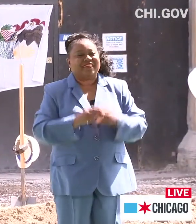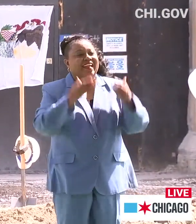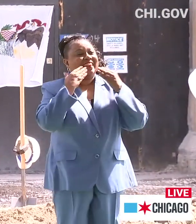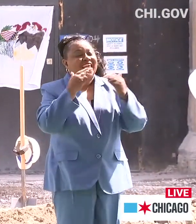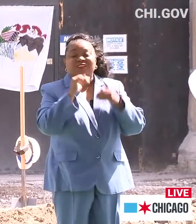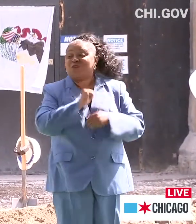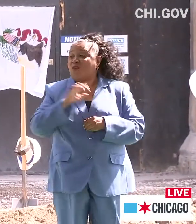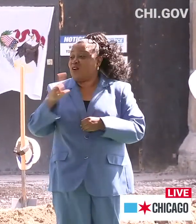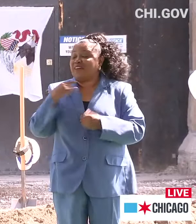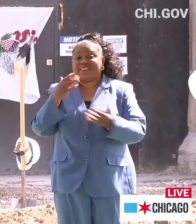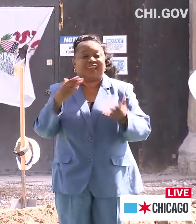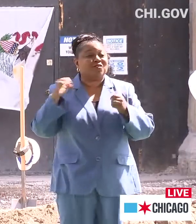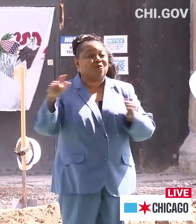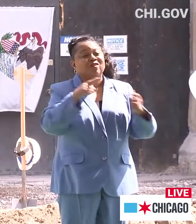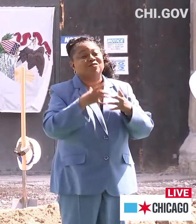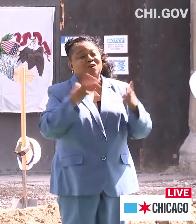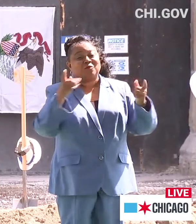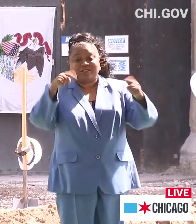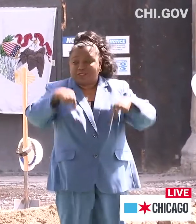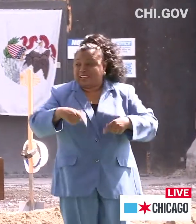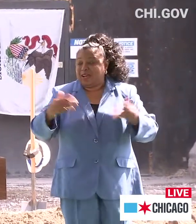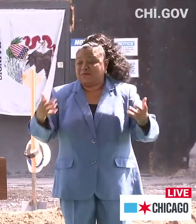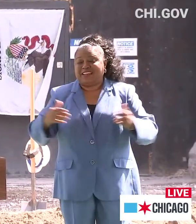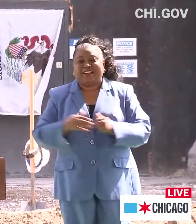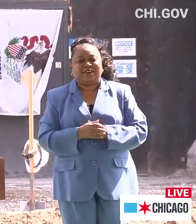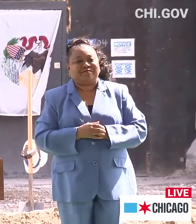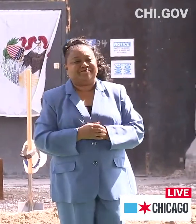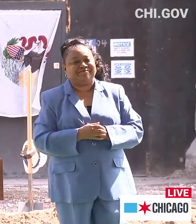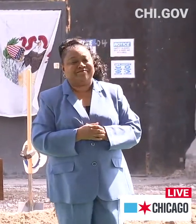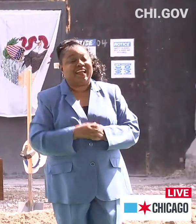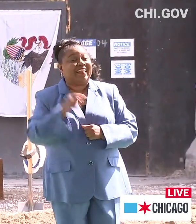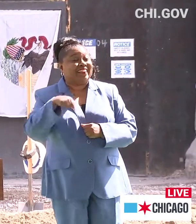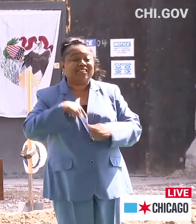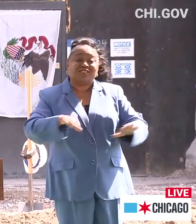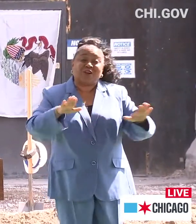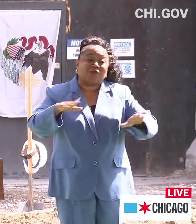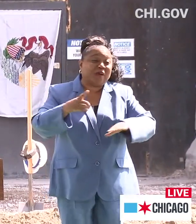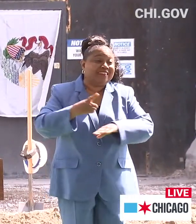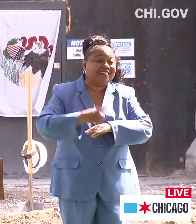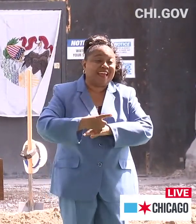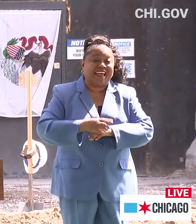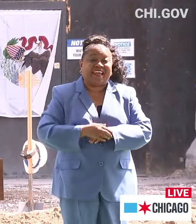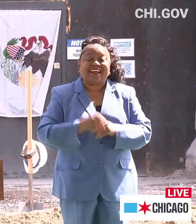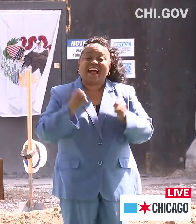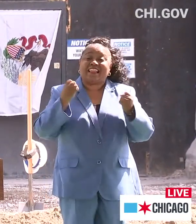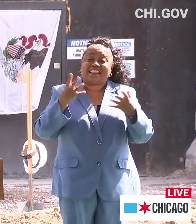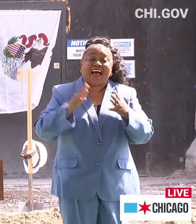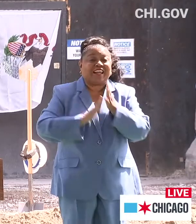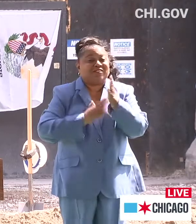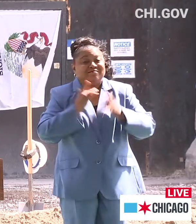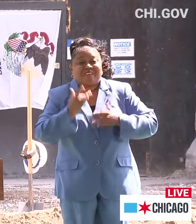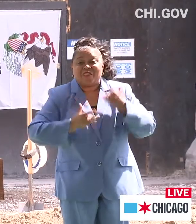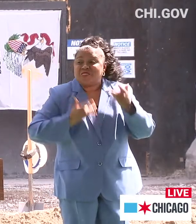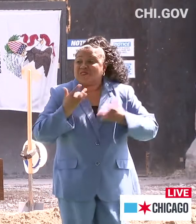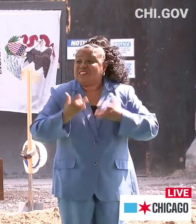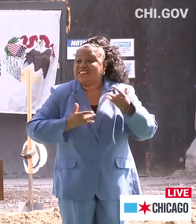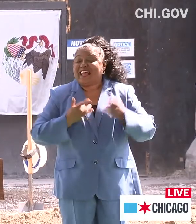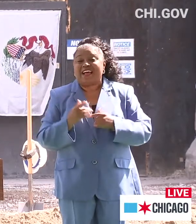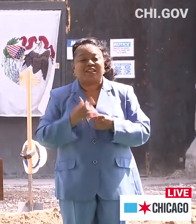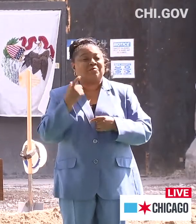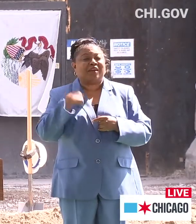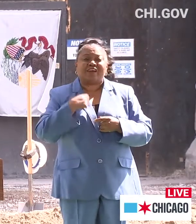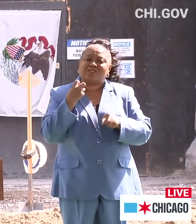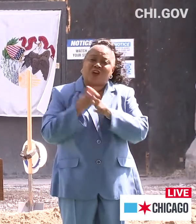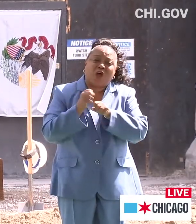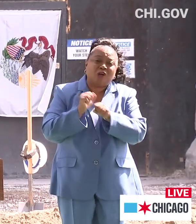Thank you, Alderman, and thank you all so much for being here. This is a great day. A lot of enthusiasm because